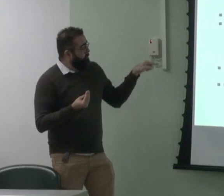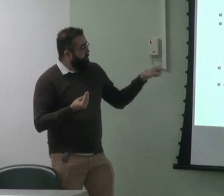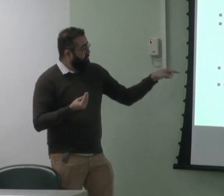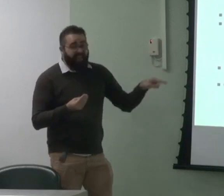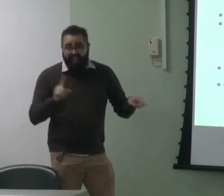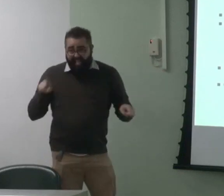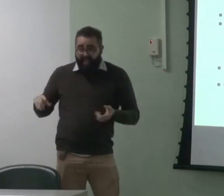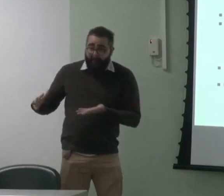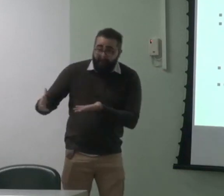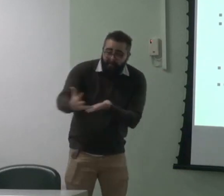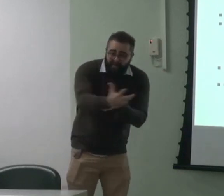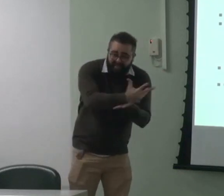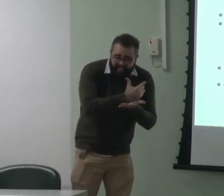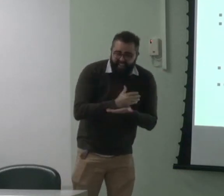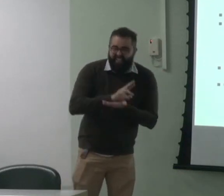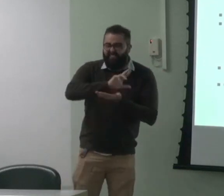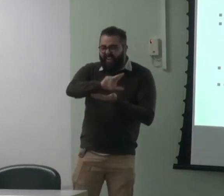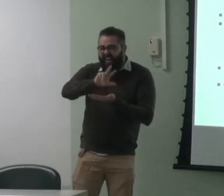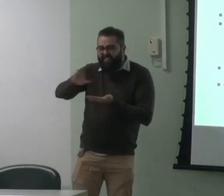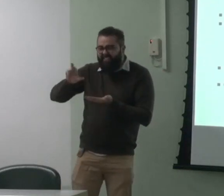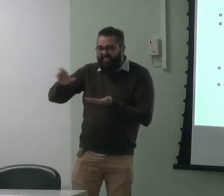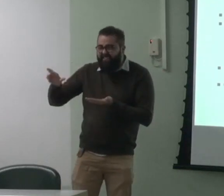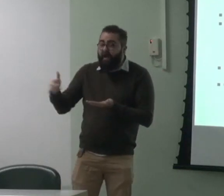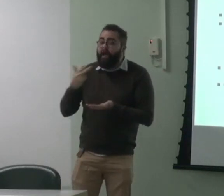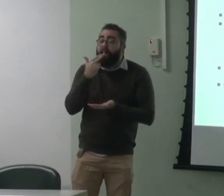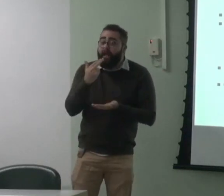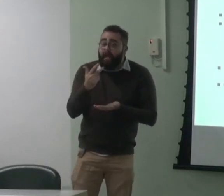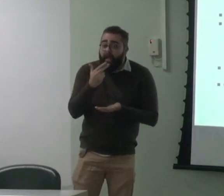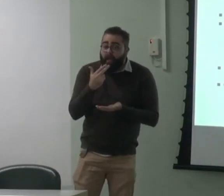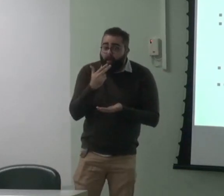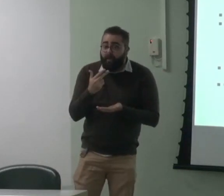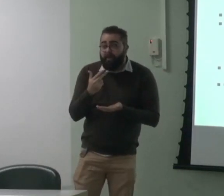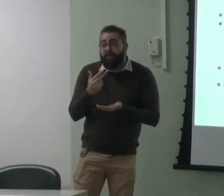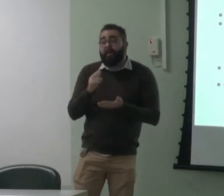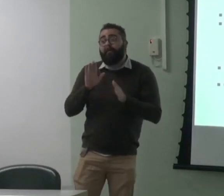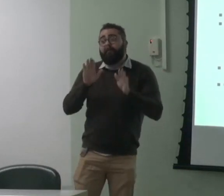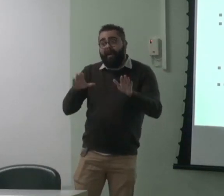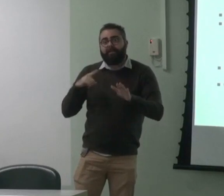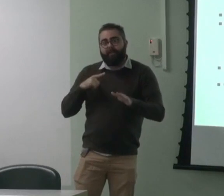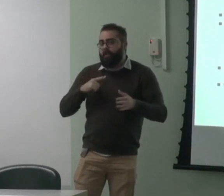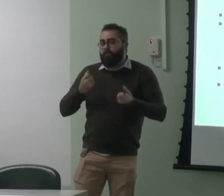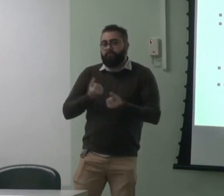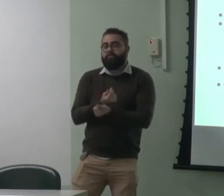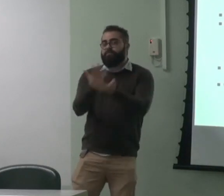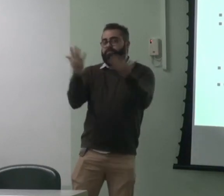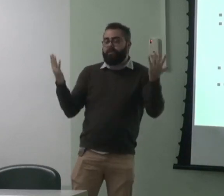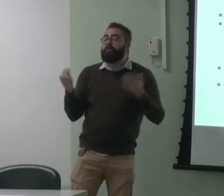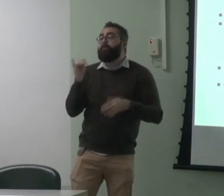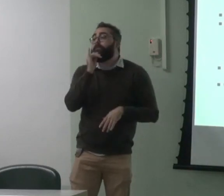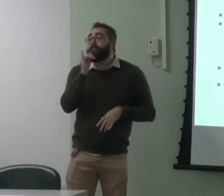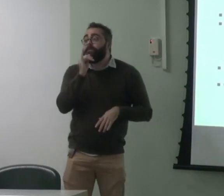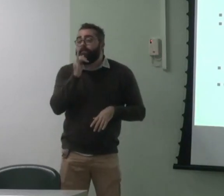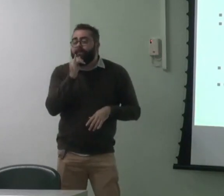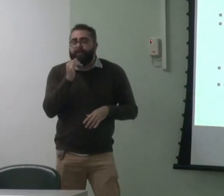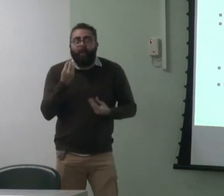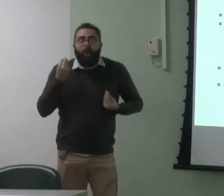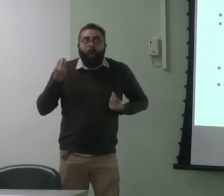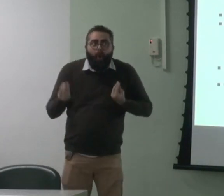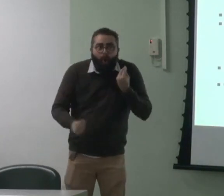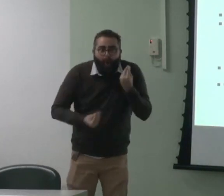really massively multilingual data, which are available in language data resources. So the question is how